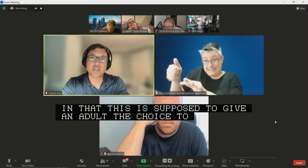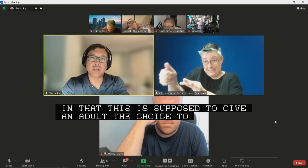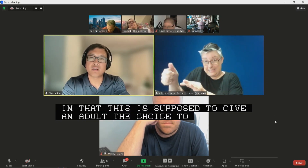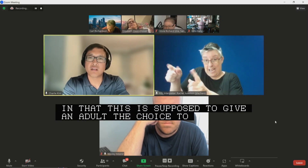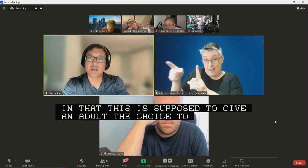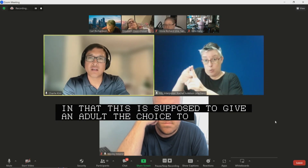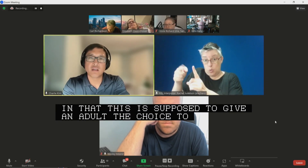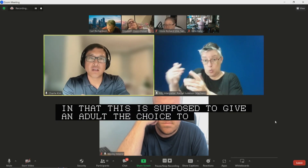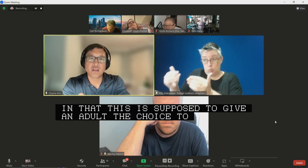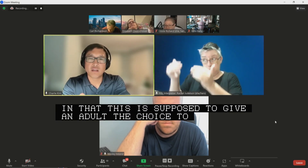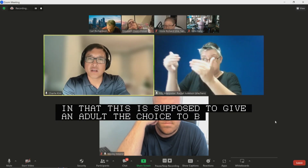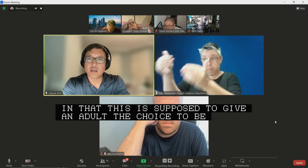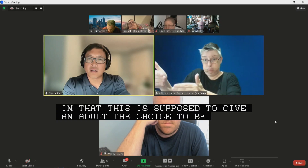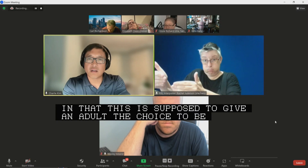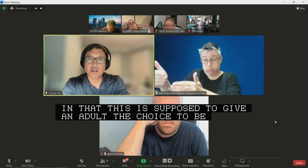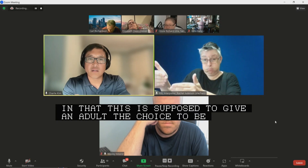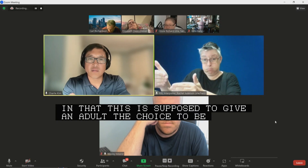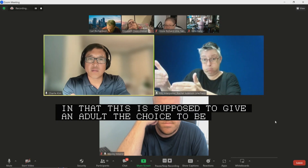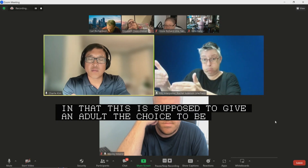proceed